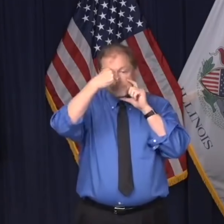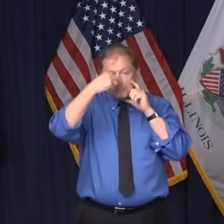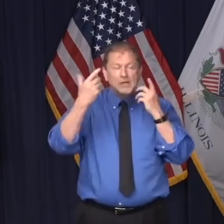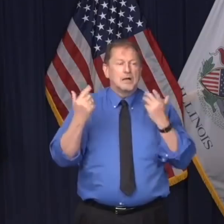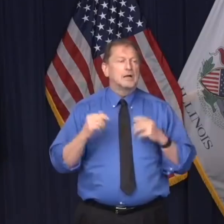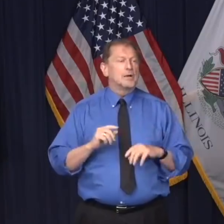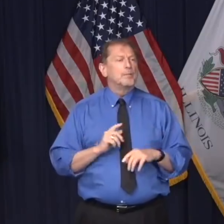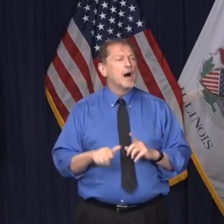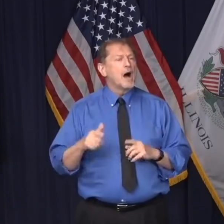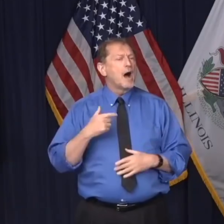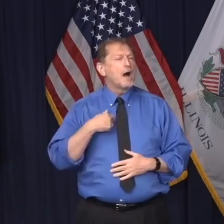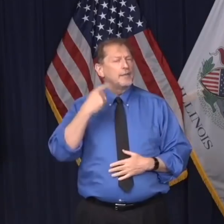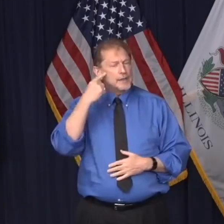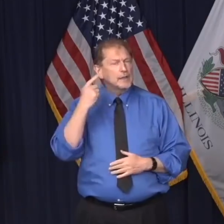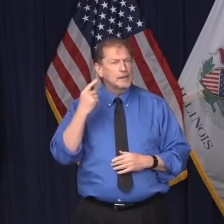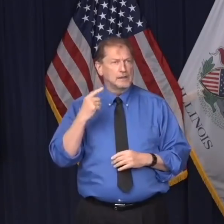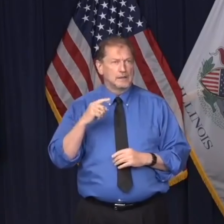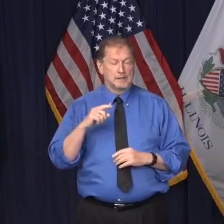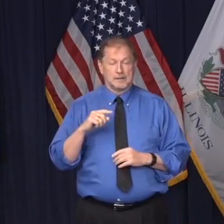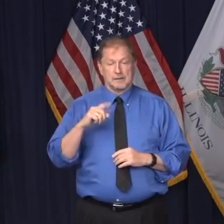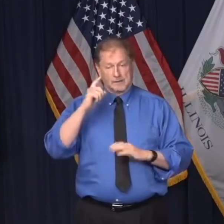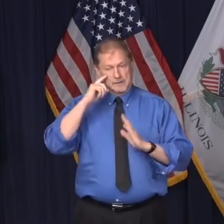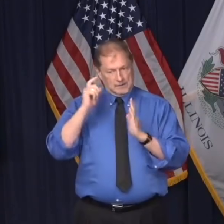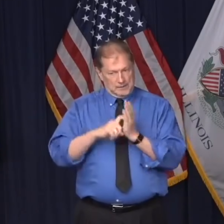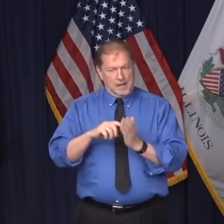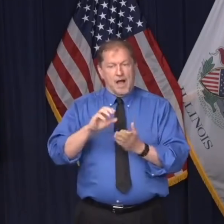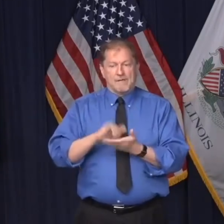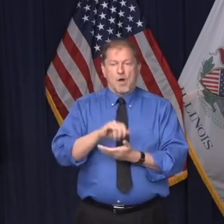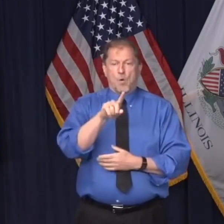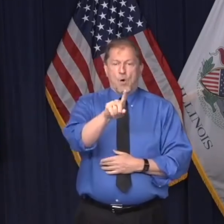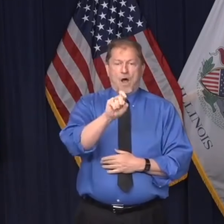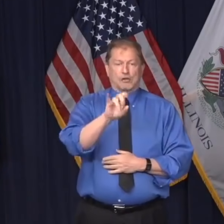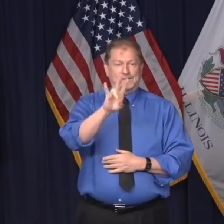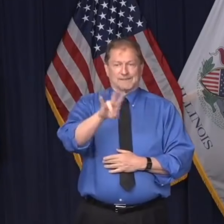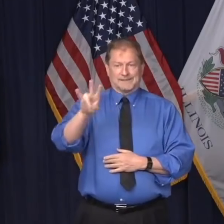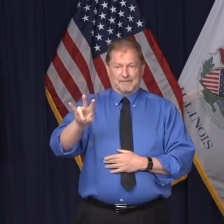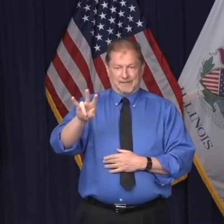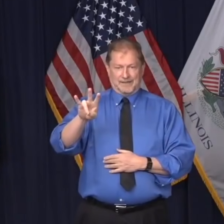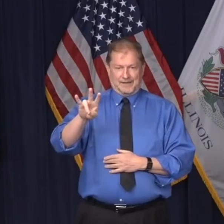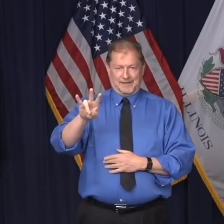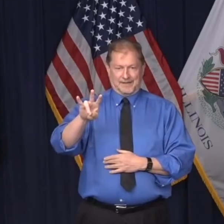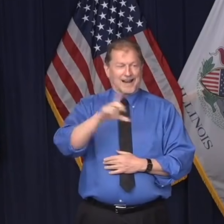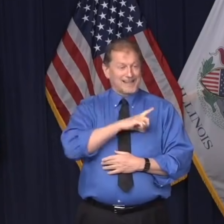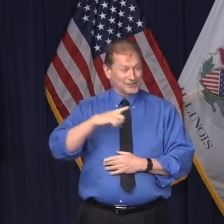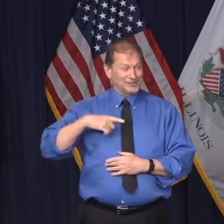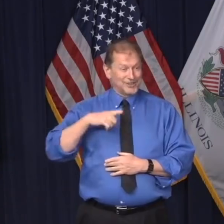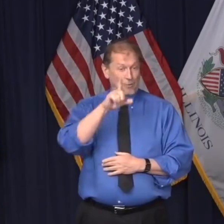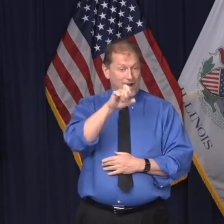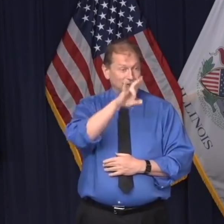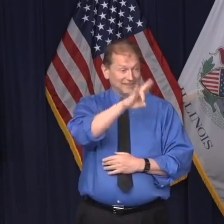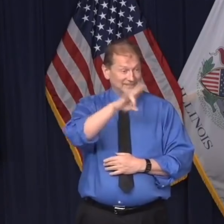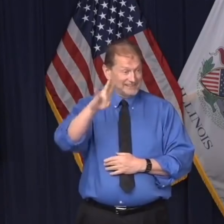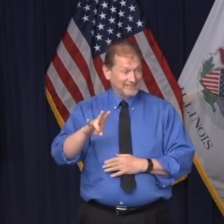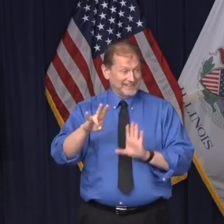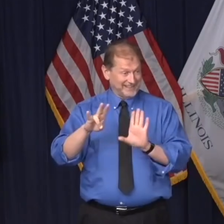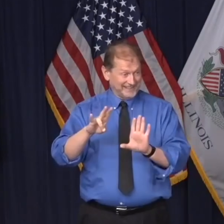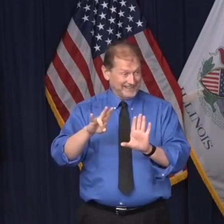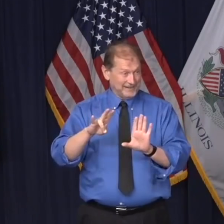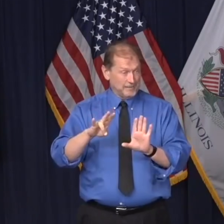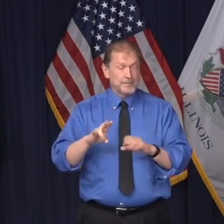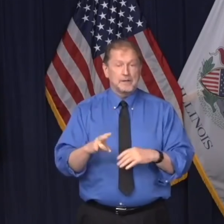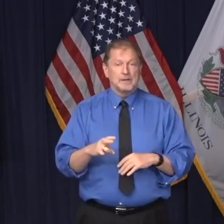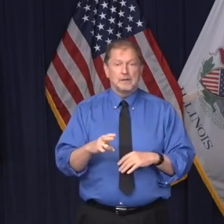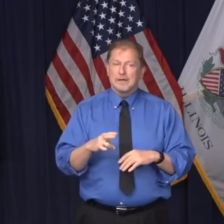think that if you think about it, there are 177 members of the General Assembly. And then when you add just even